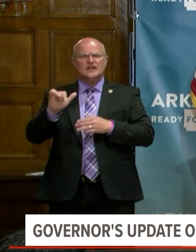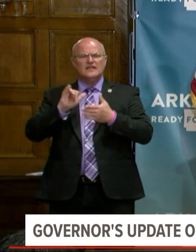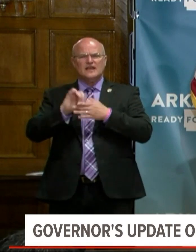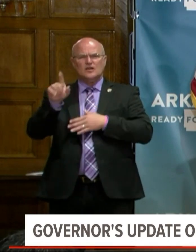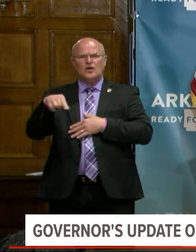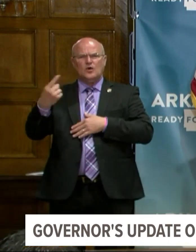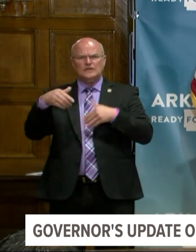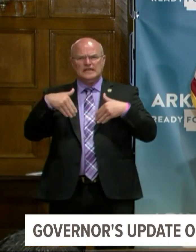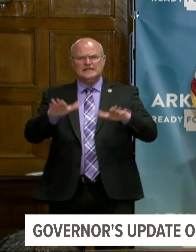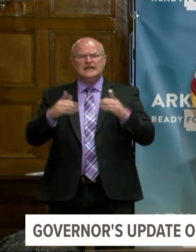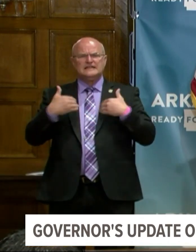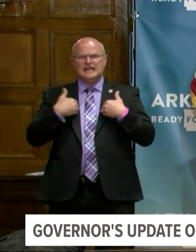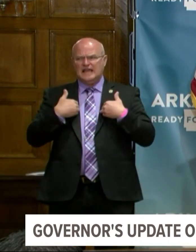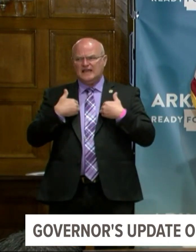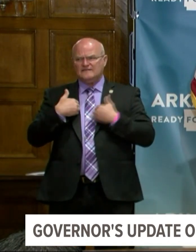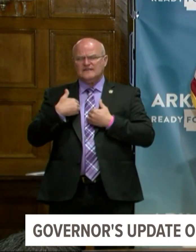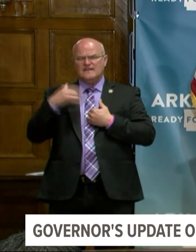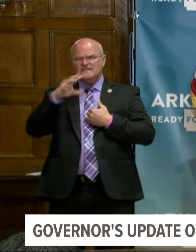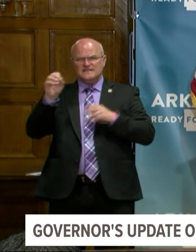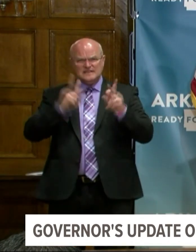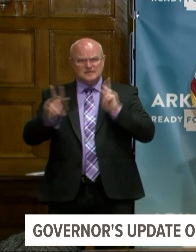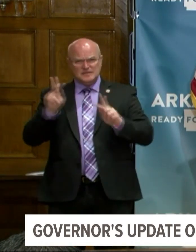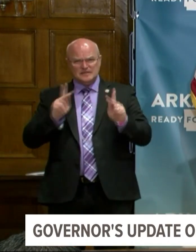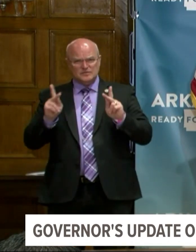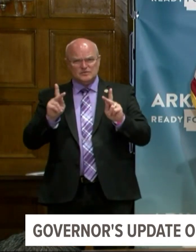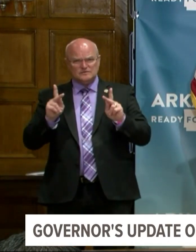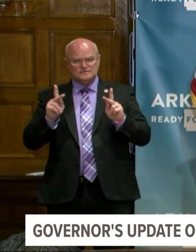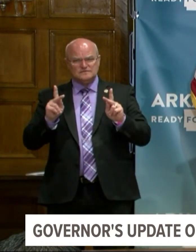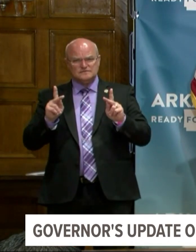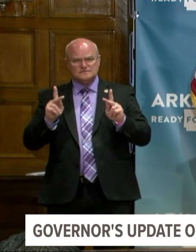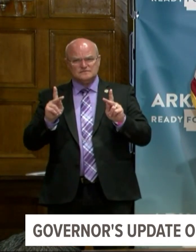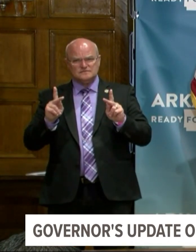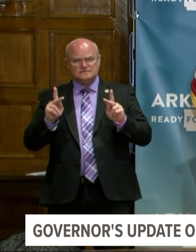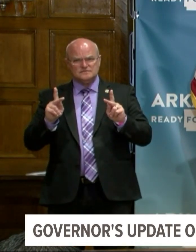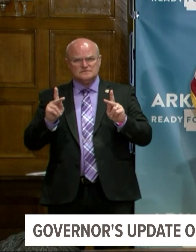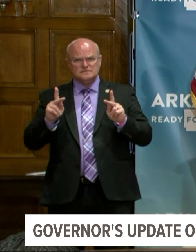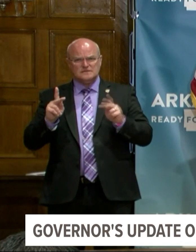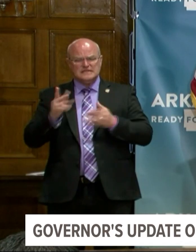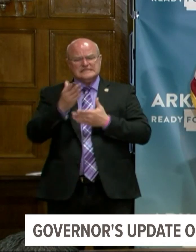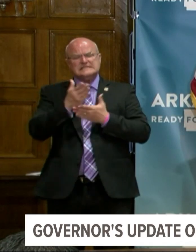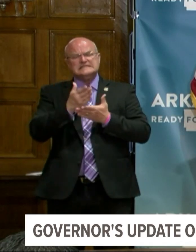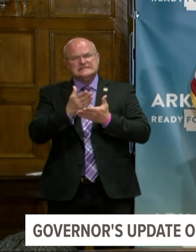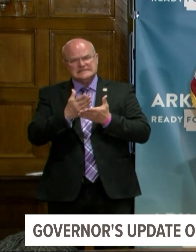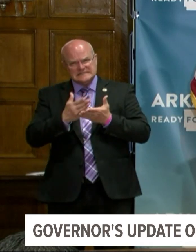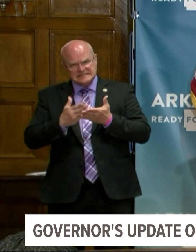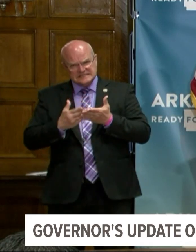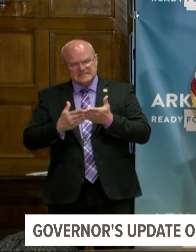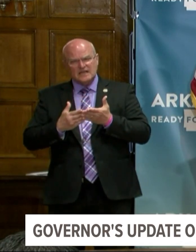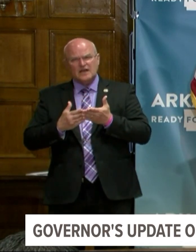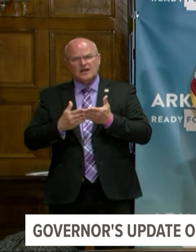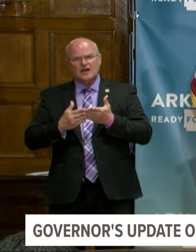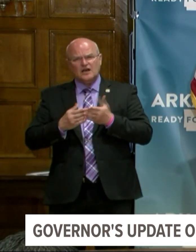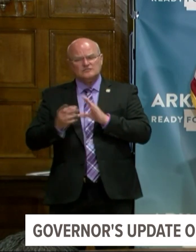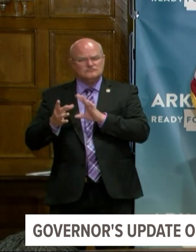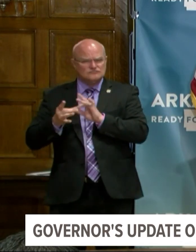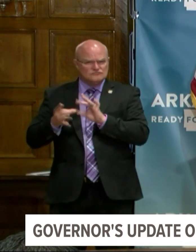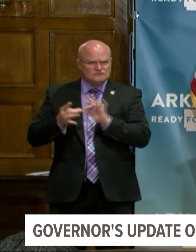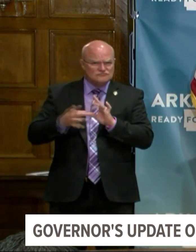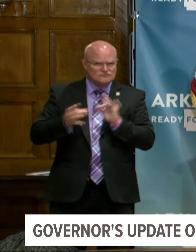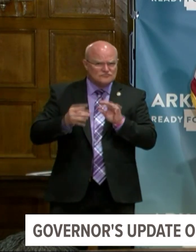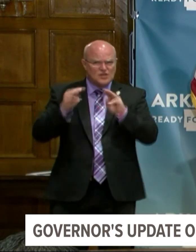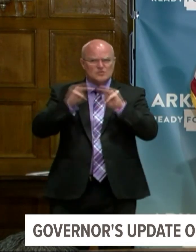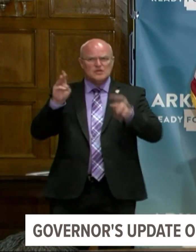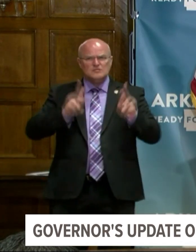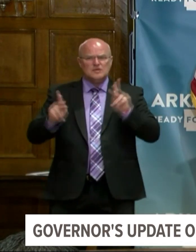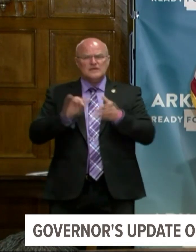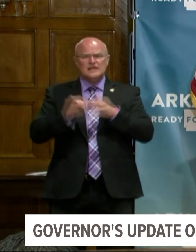are only allowed to have 50 people. There's been some talk from museum